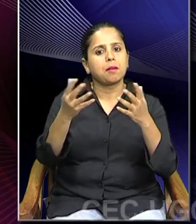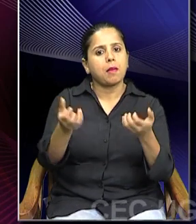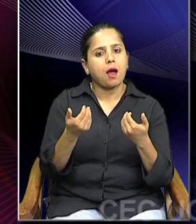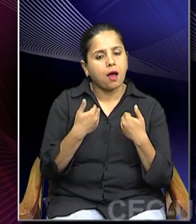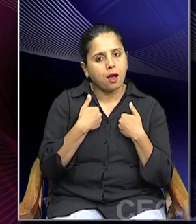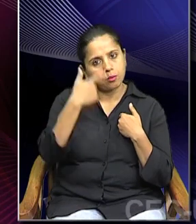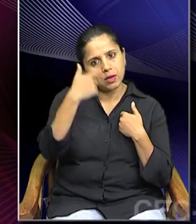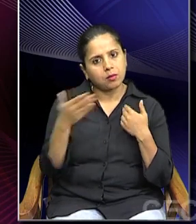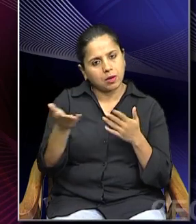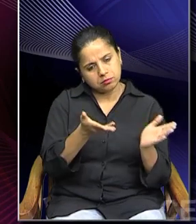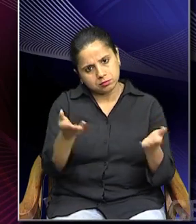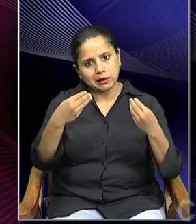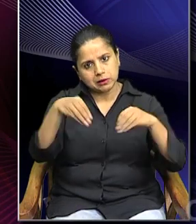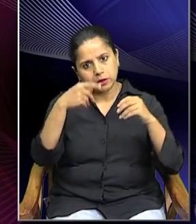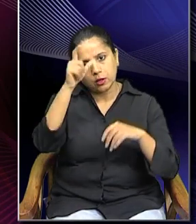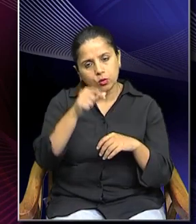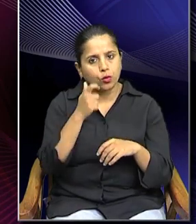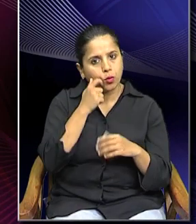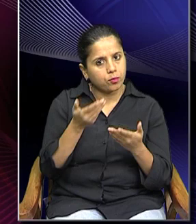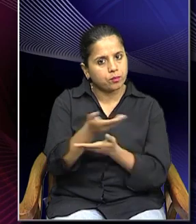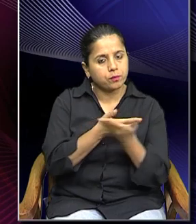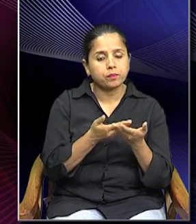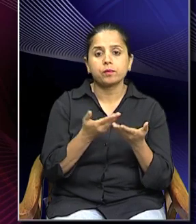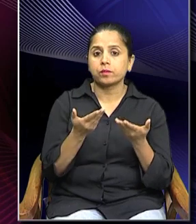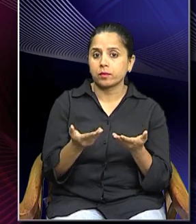in the market. So, this is the kind of